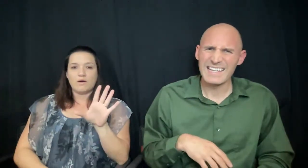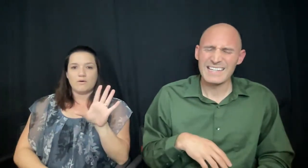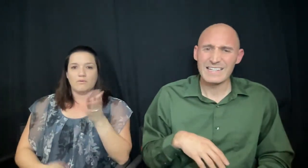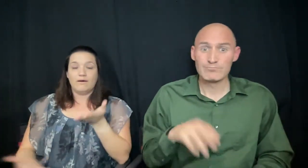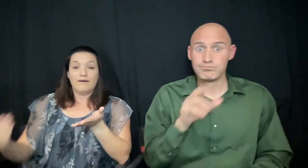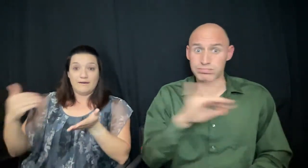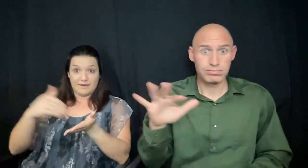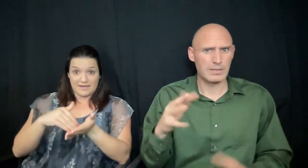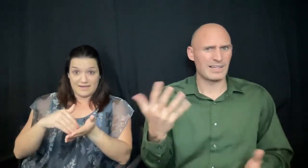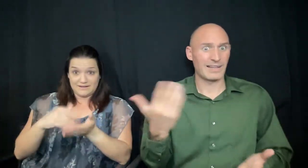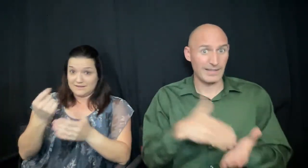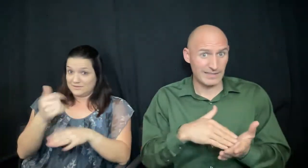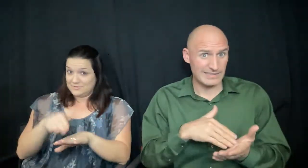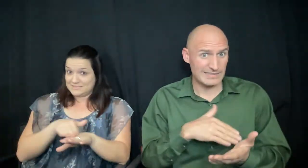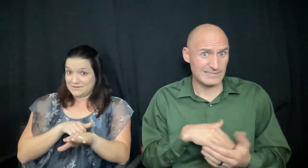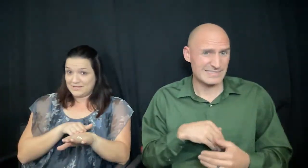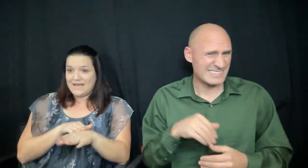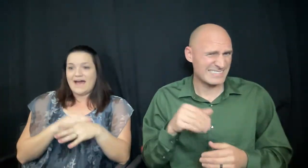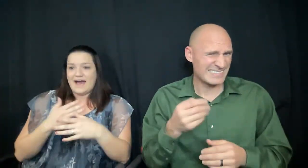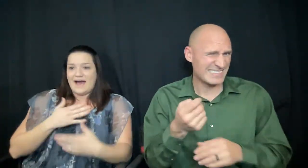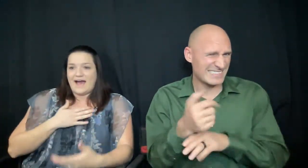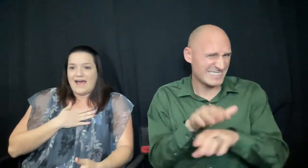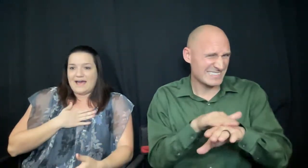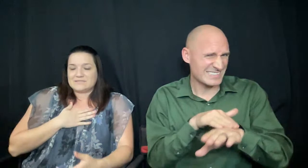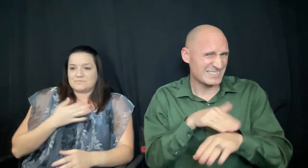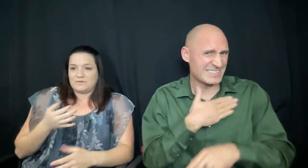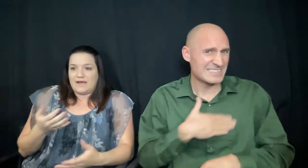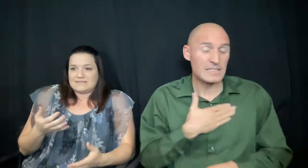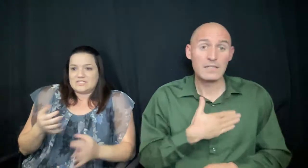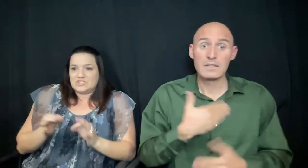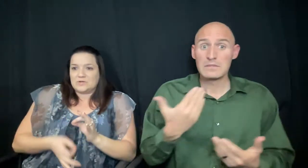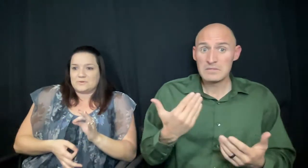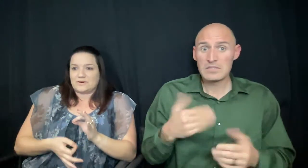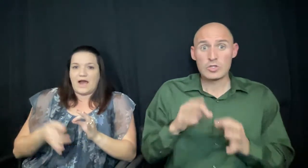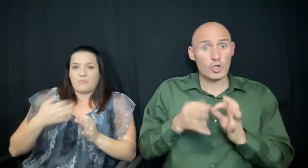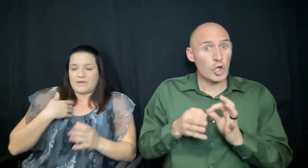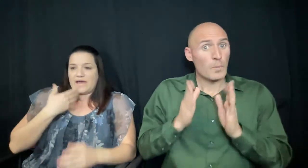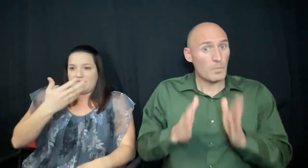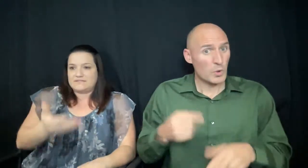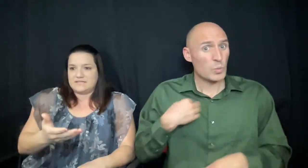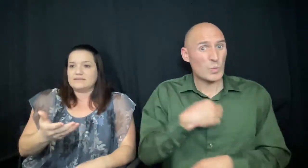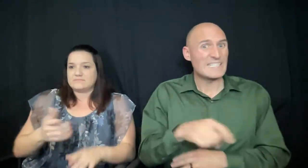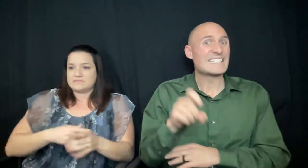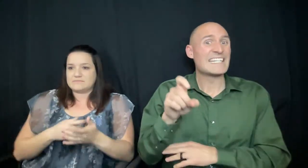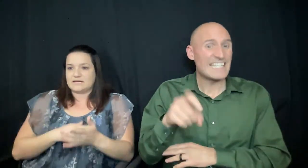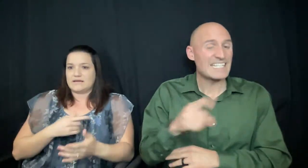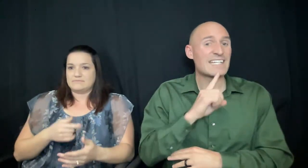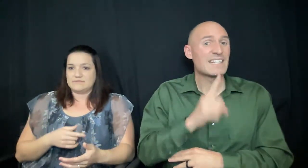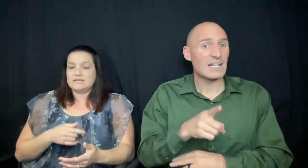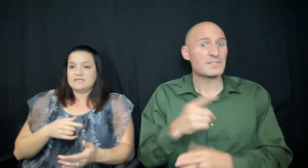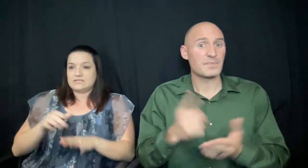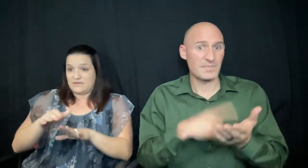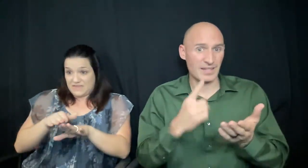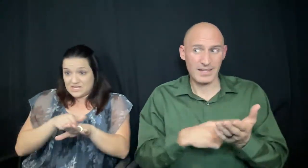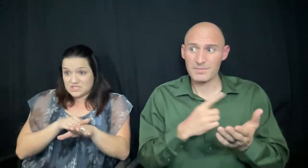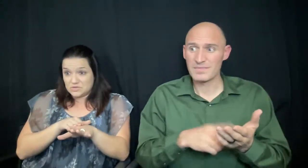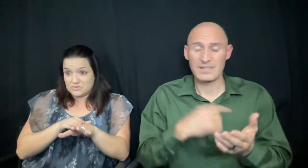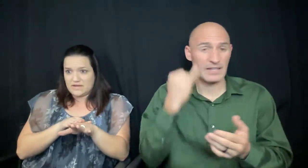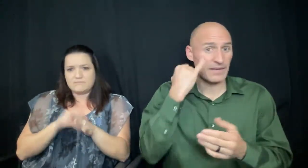whoa, again, a little bit slower. As an interpreter, we have to tell them sometimes if they could slow down, because